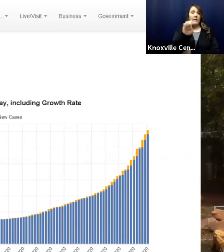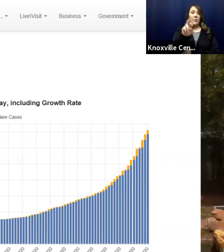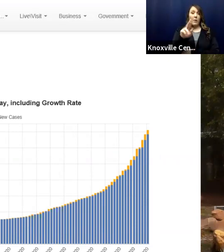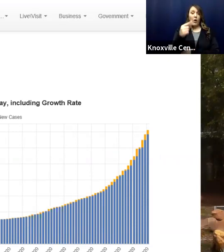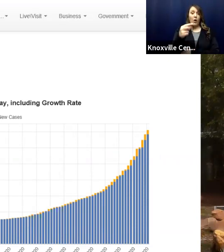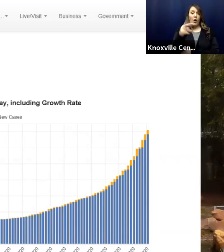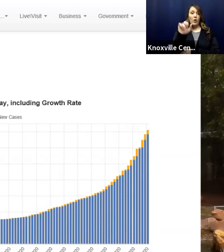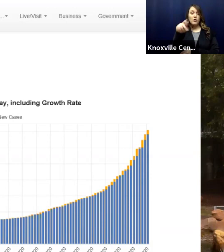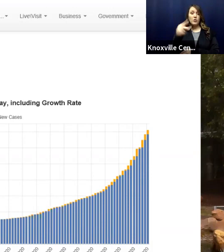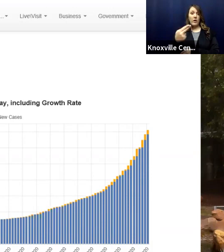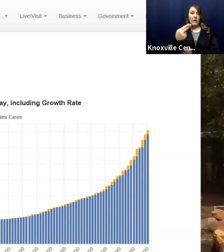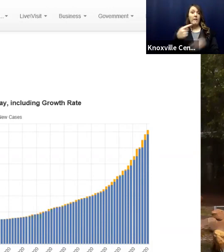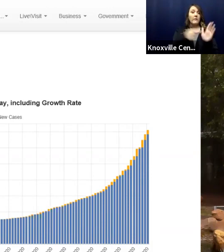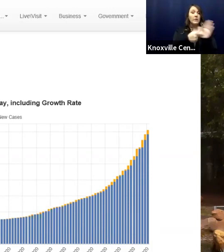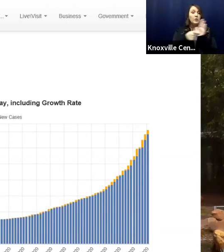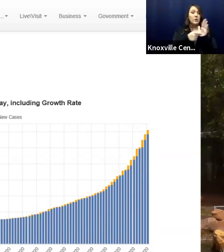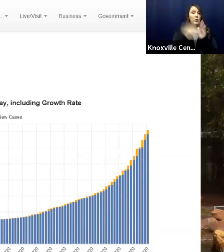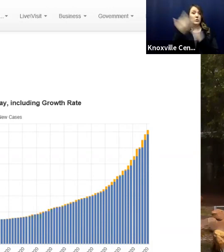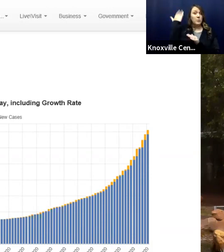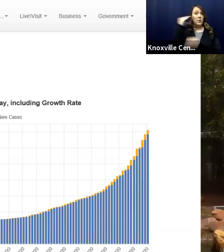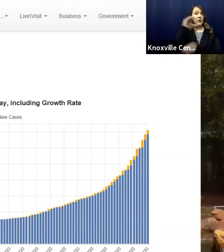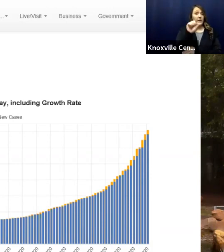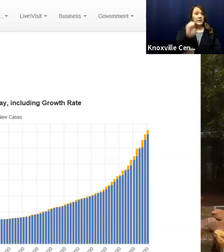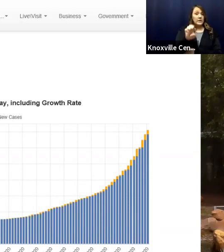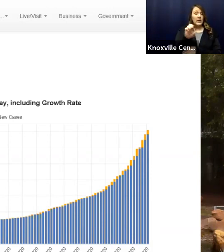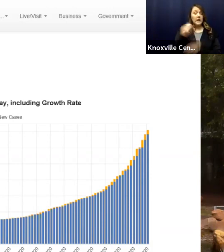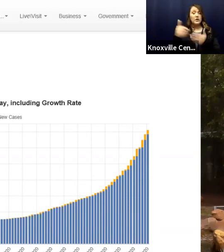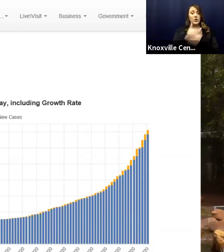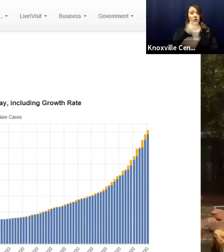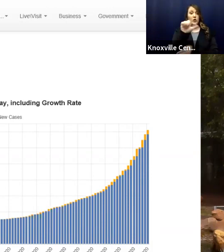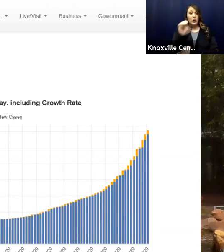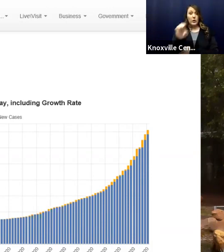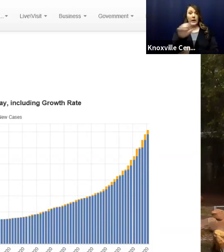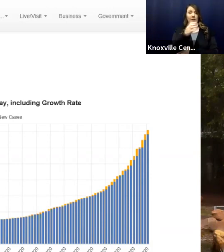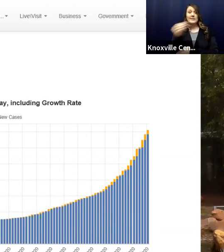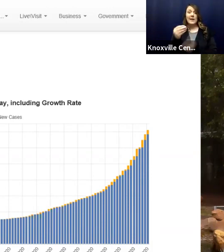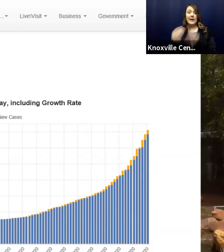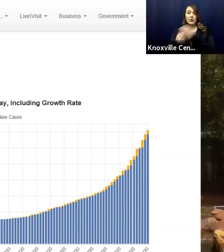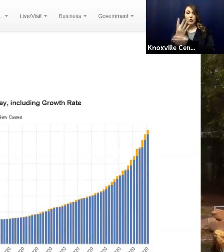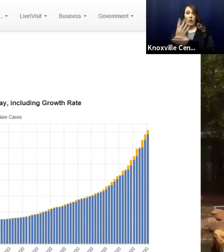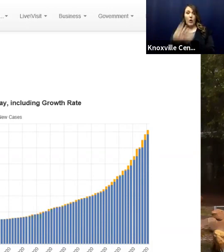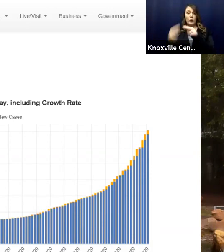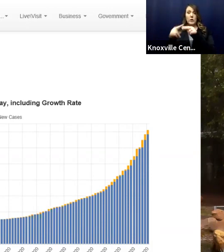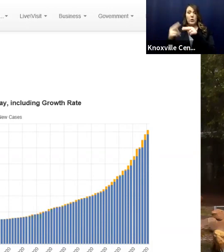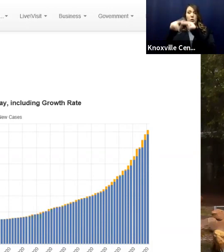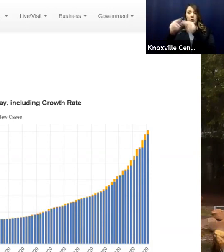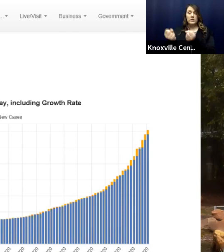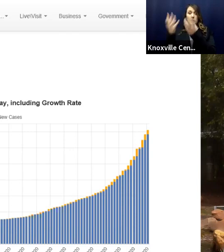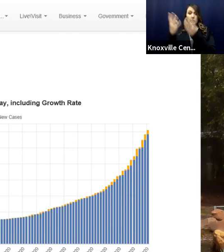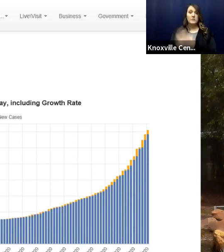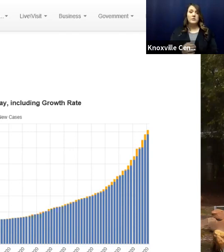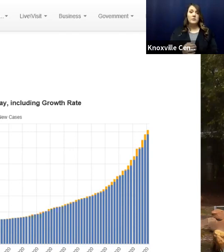previous cases, new cases, and the growth rate over time. We have seen